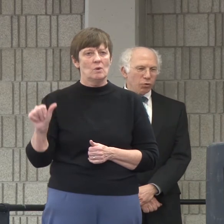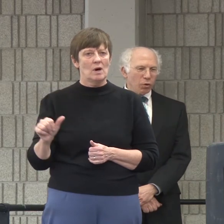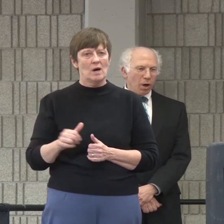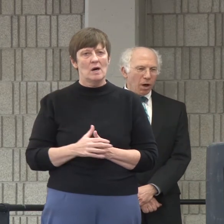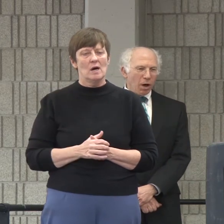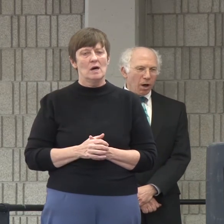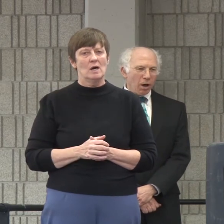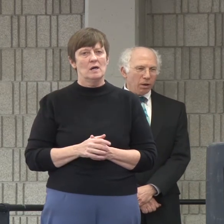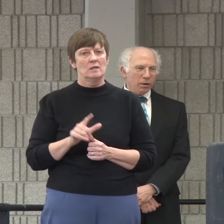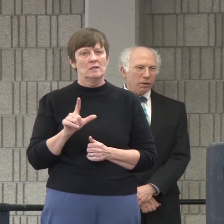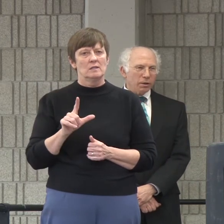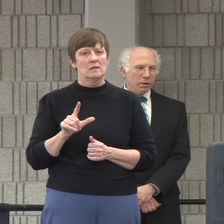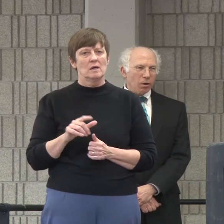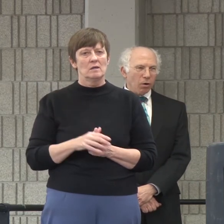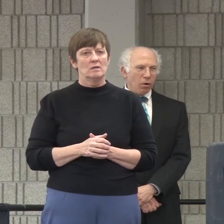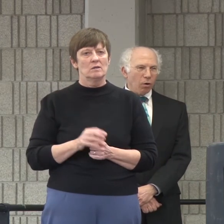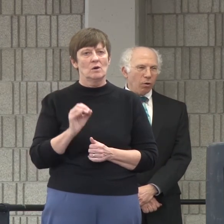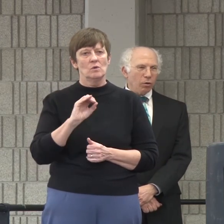Yeshua,